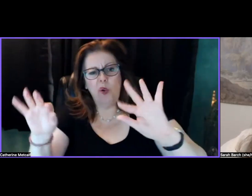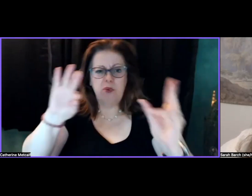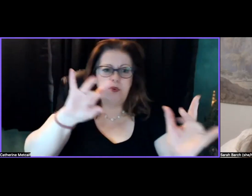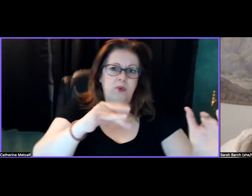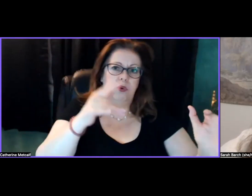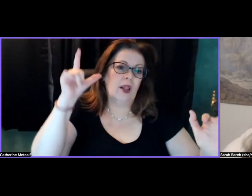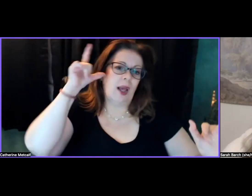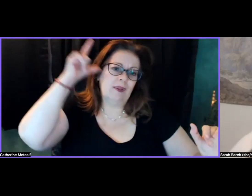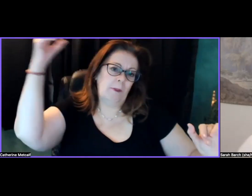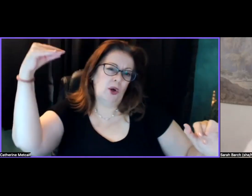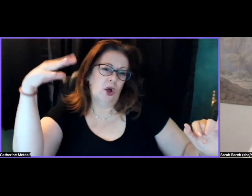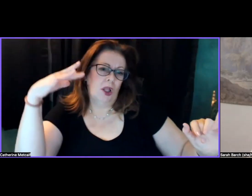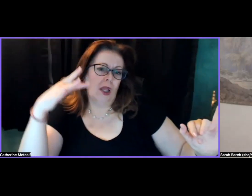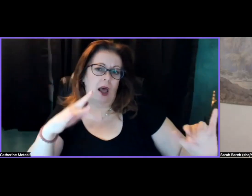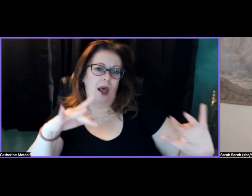moon.